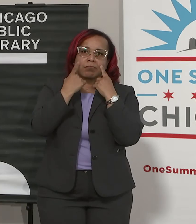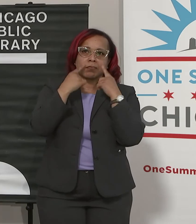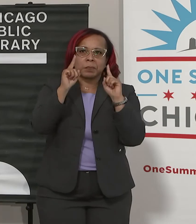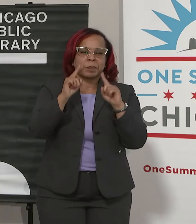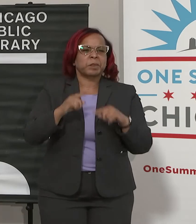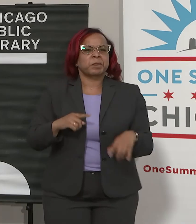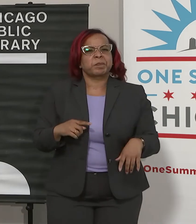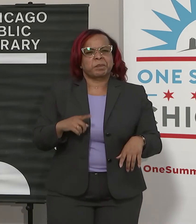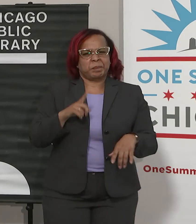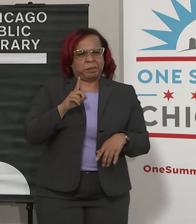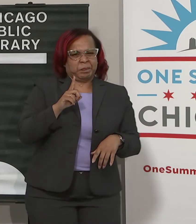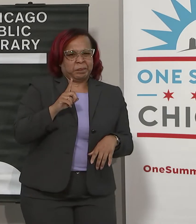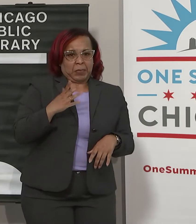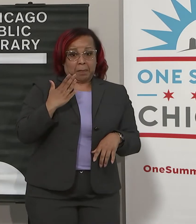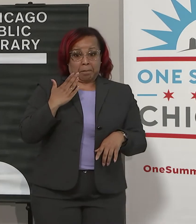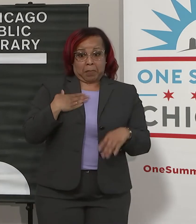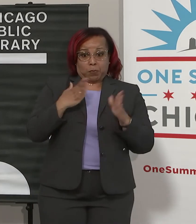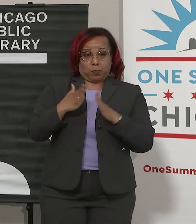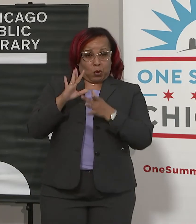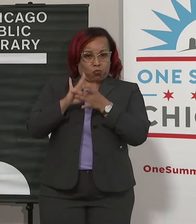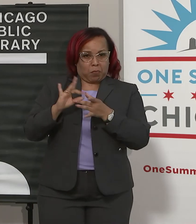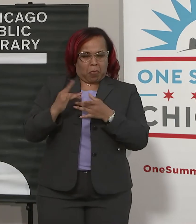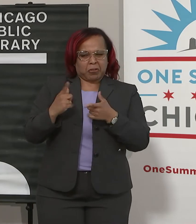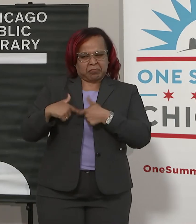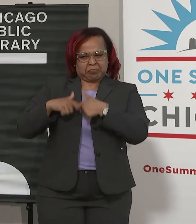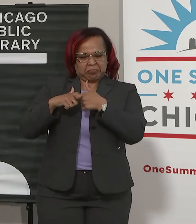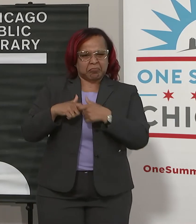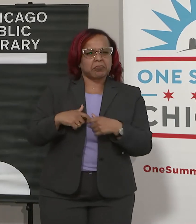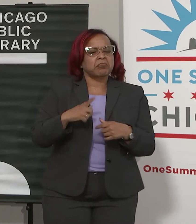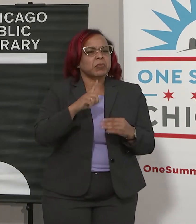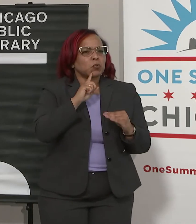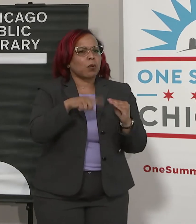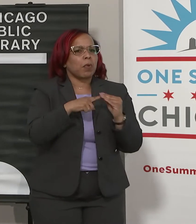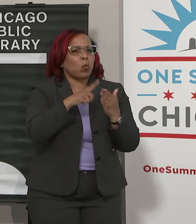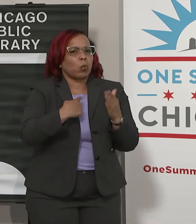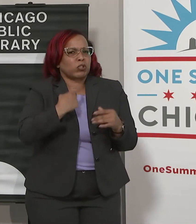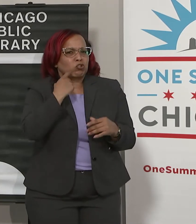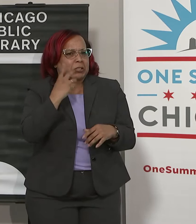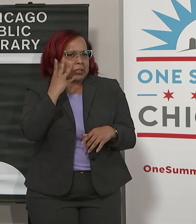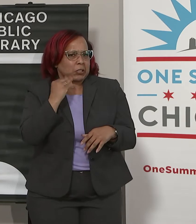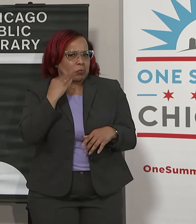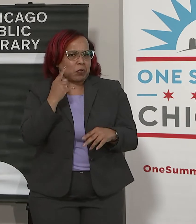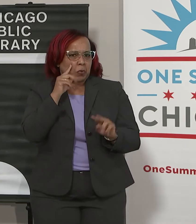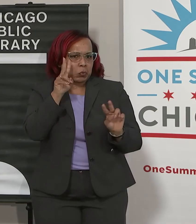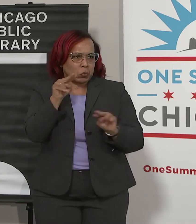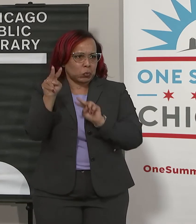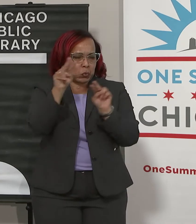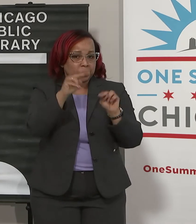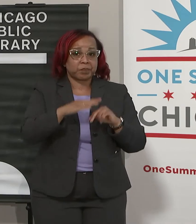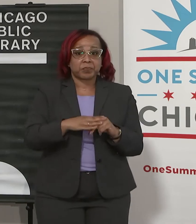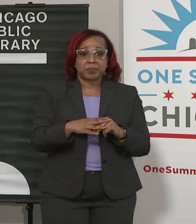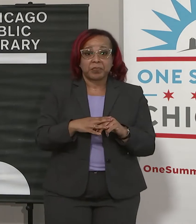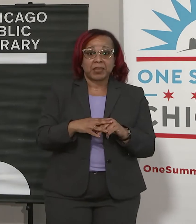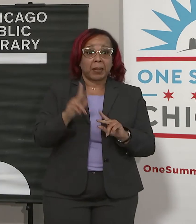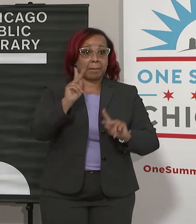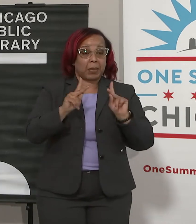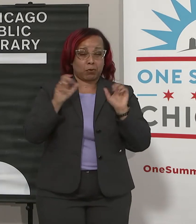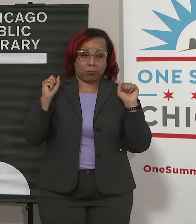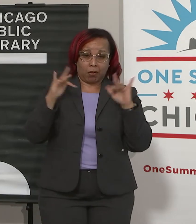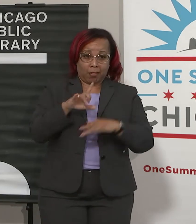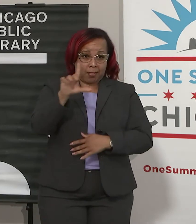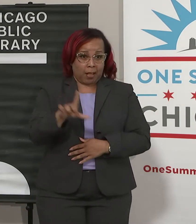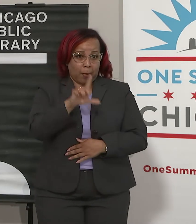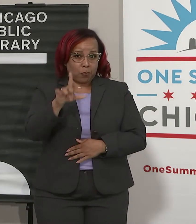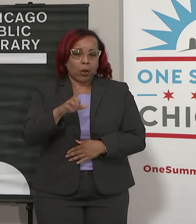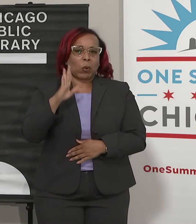just depart from my prepared remarks and talk to you a little bit about what we just experienced in our tour. People coming to this library